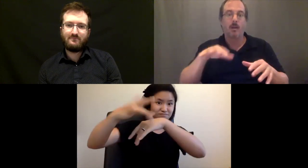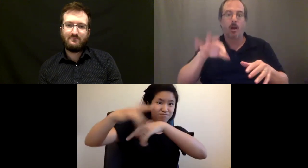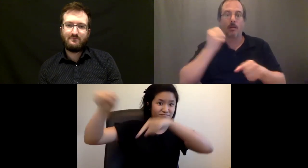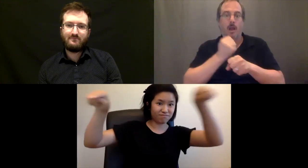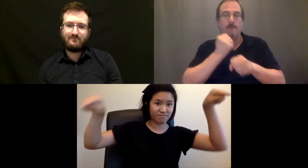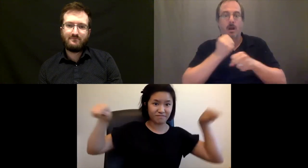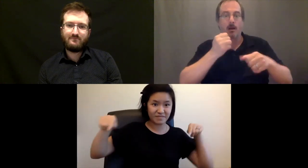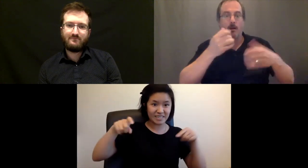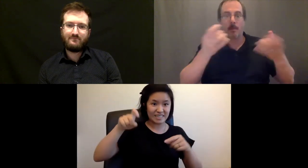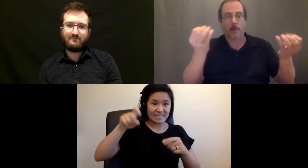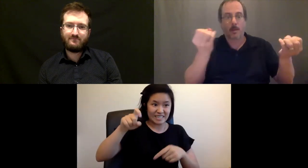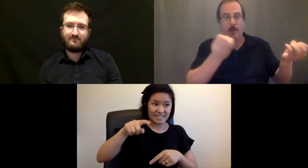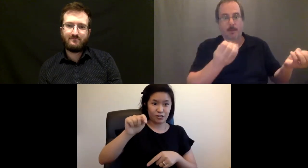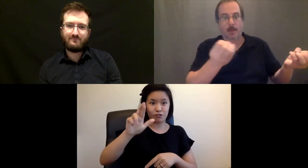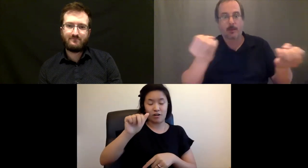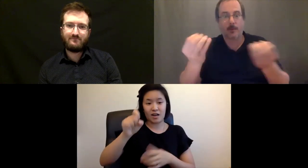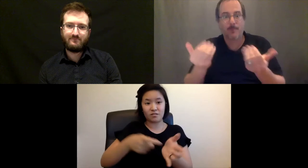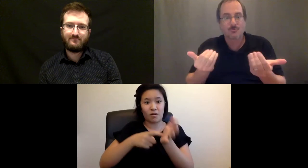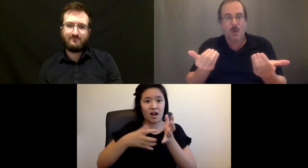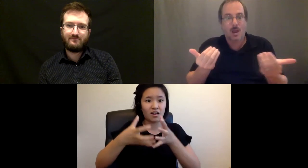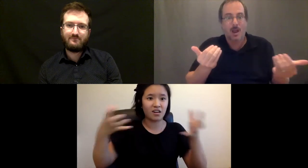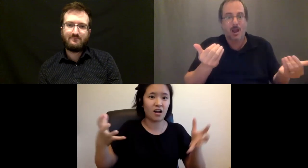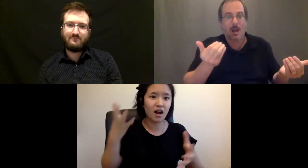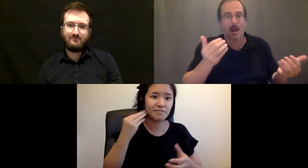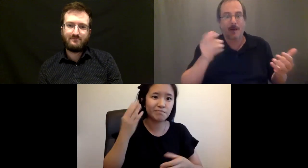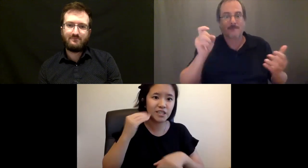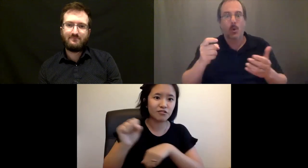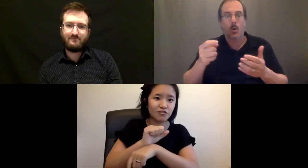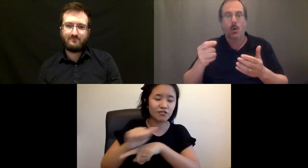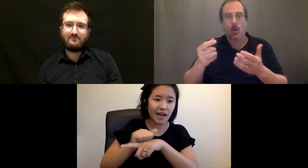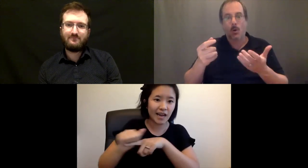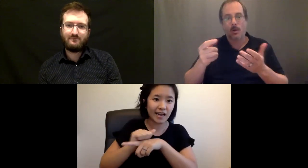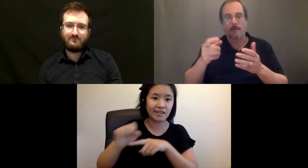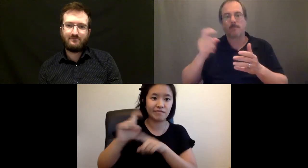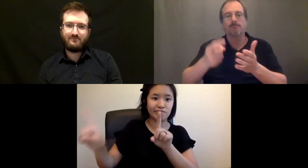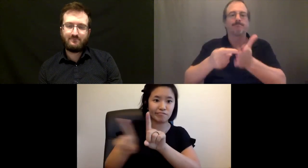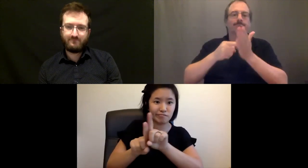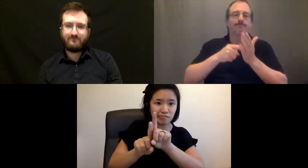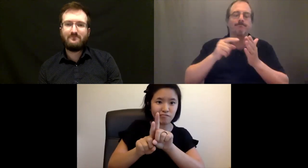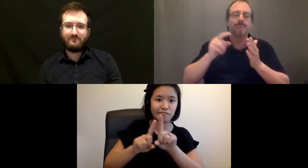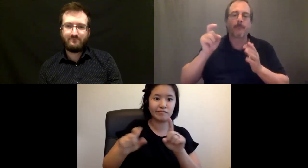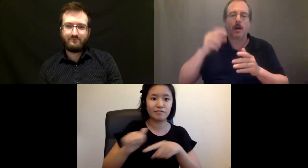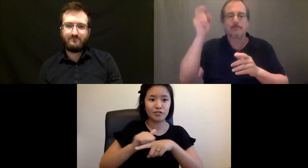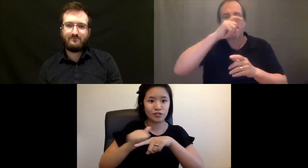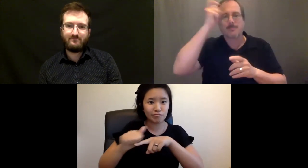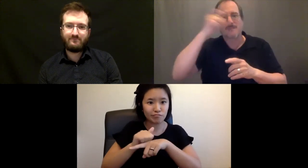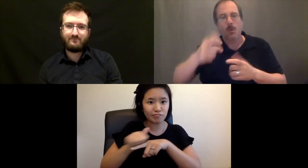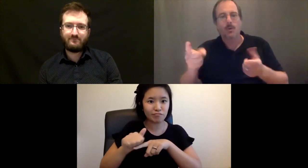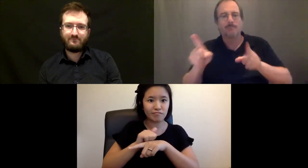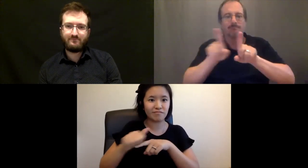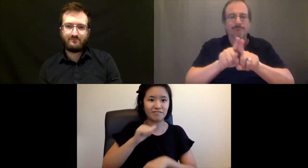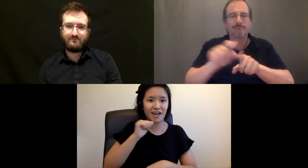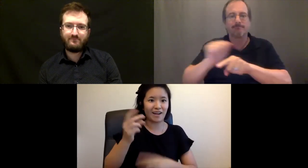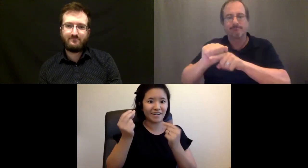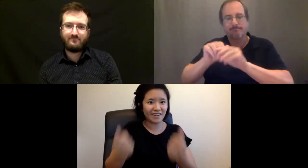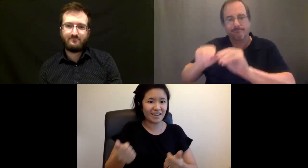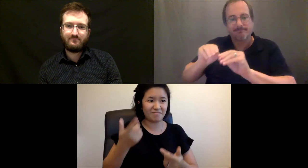mentioned, a lot of the baby boomers are retiring and positions are opening up in the trades. So people need some